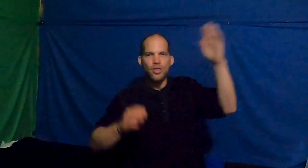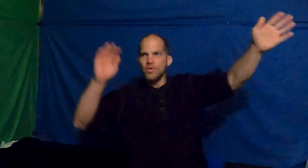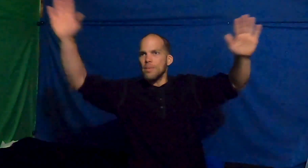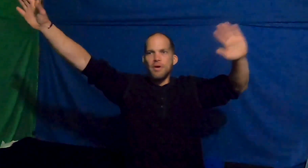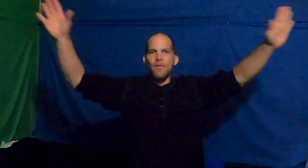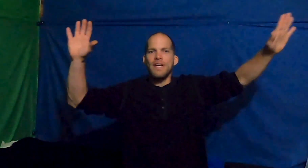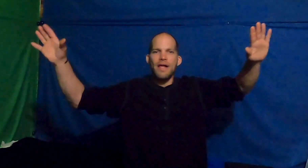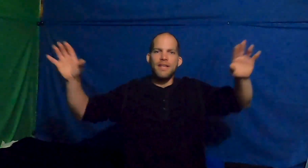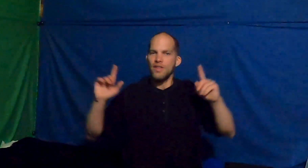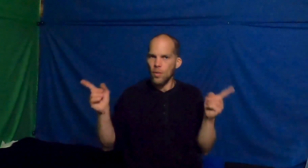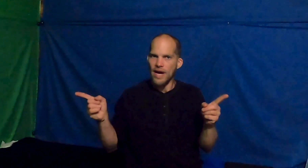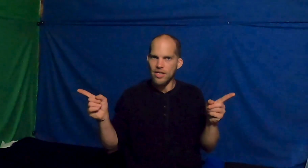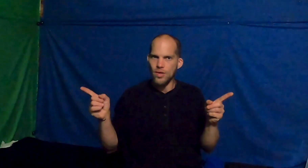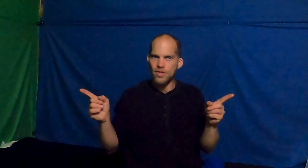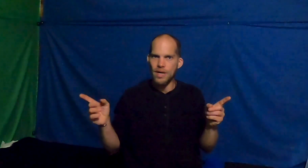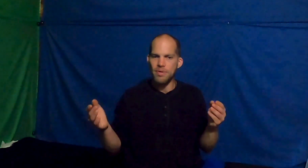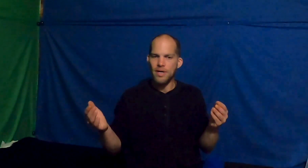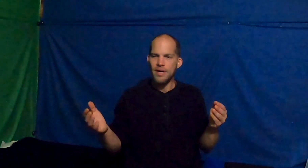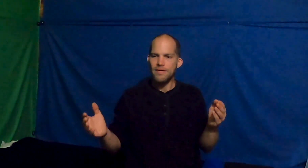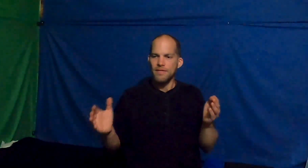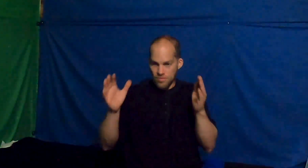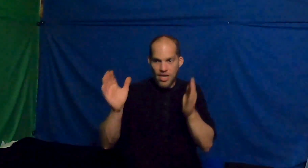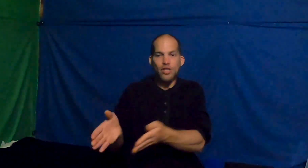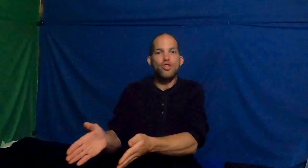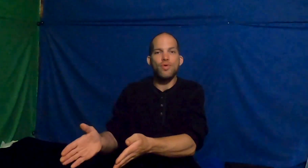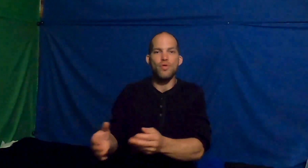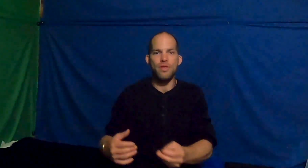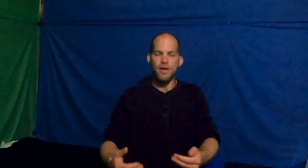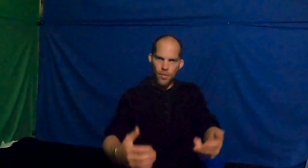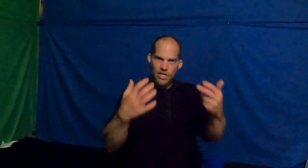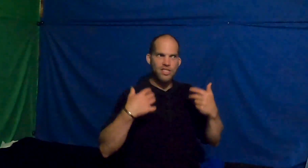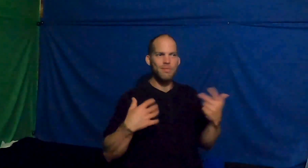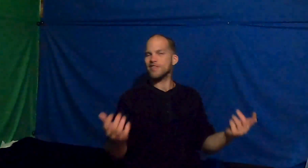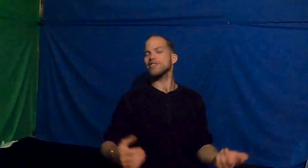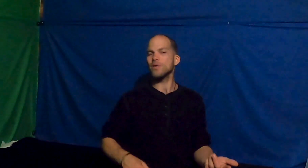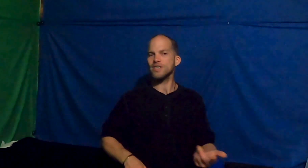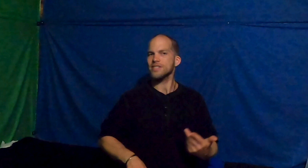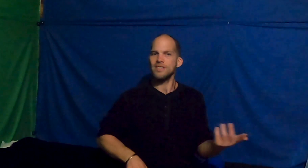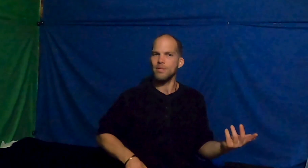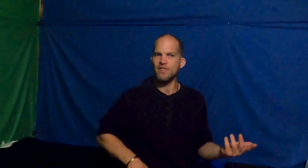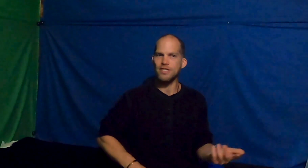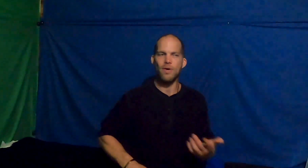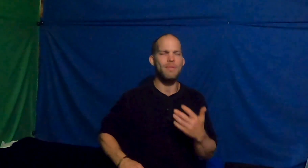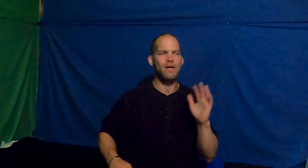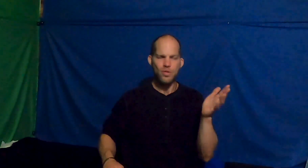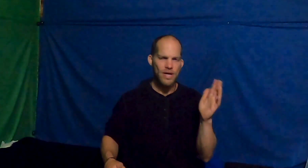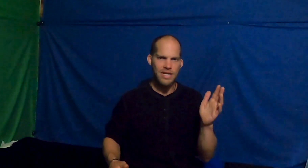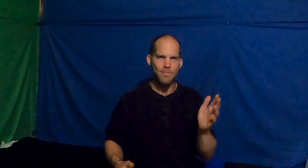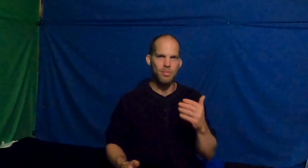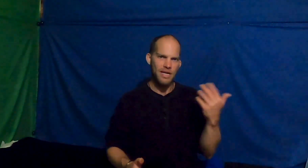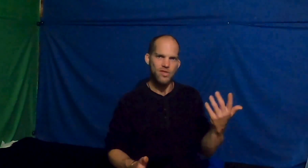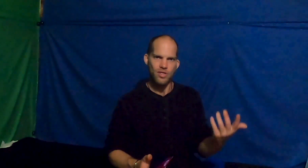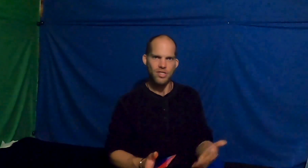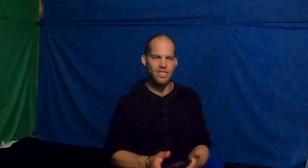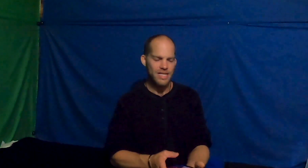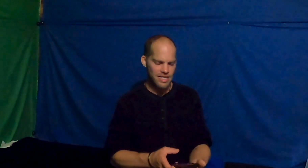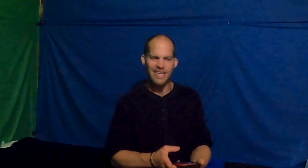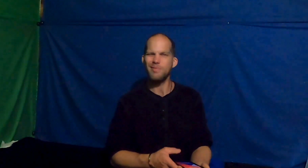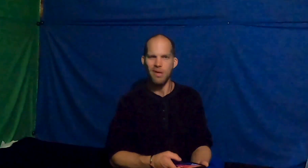shows up in our reality the way it shows up in truth. And we just, some of us notice this and some of us don't. I mean, it goes way deeper, but I just want you to see these things